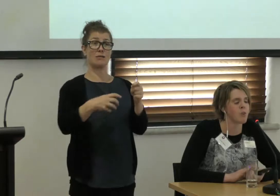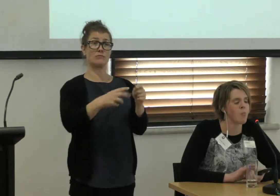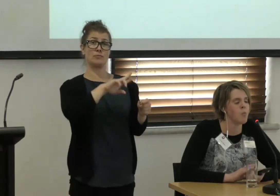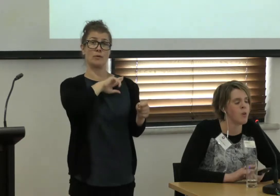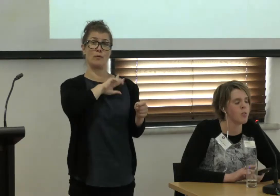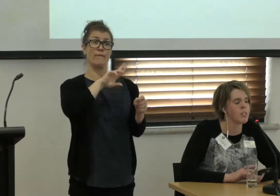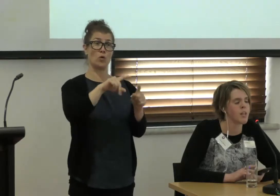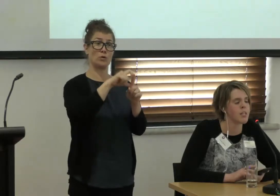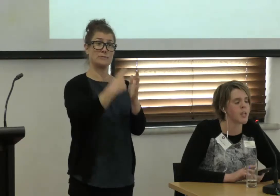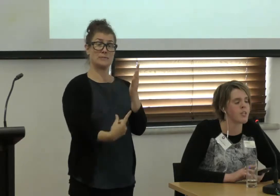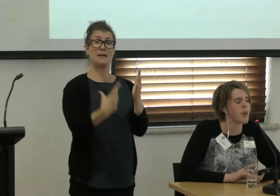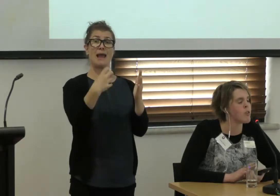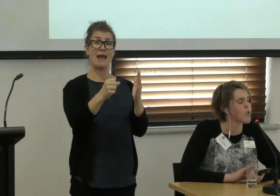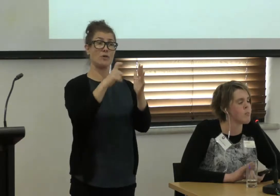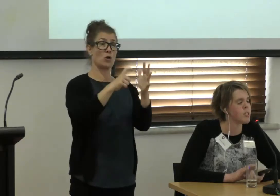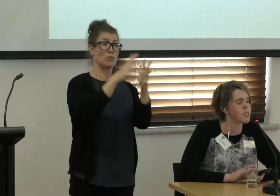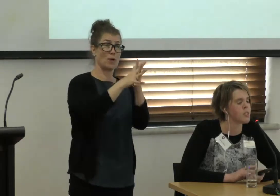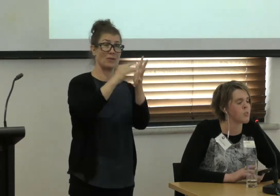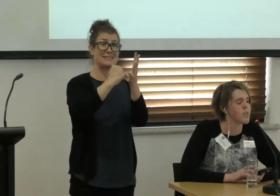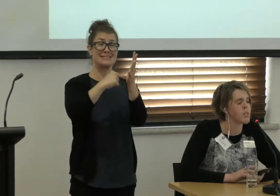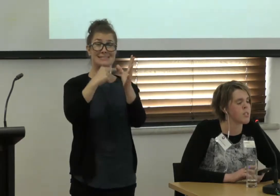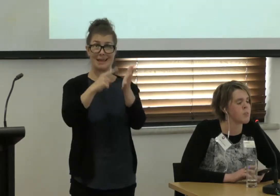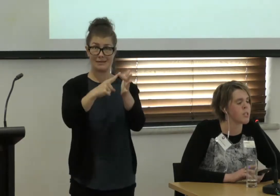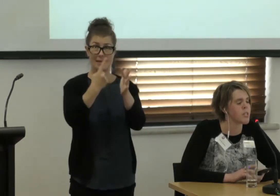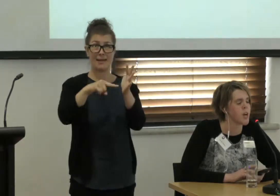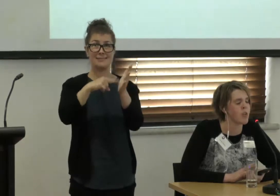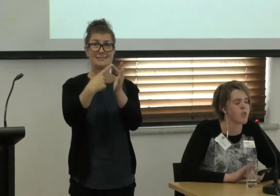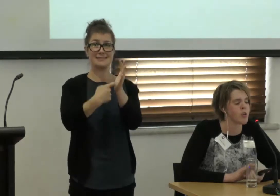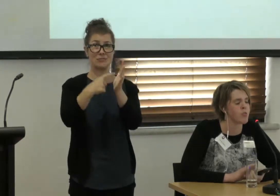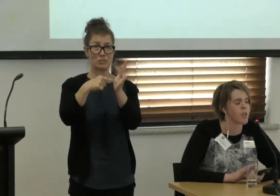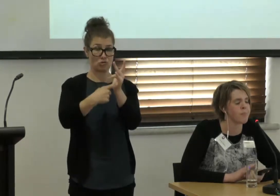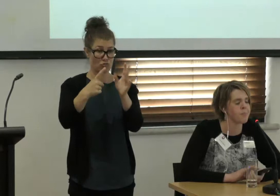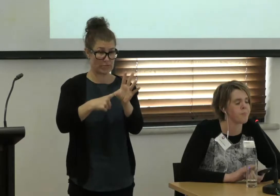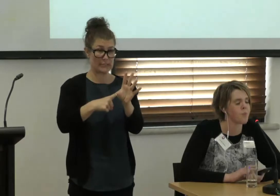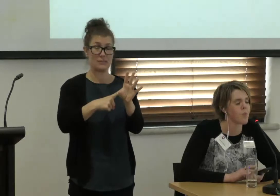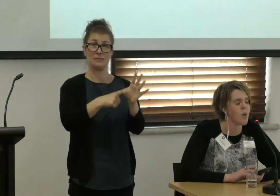of Commonwealth, state and territory ministers within disability and Treasury.